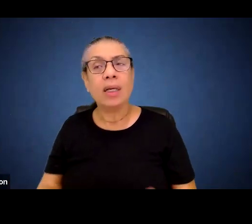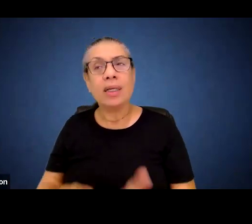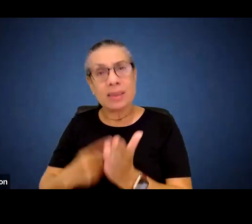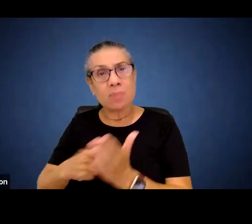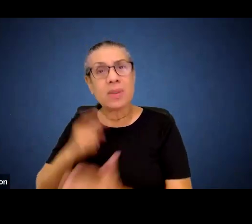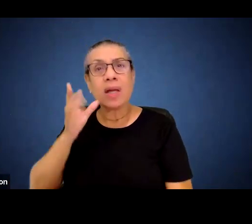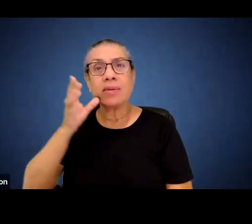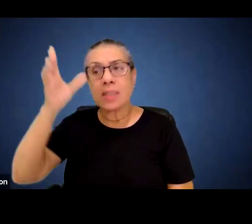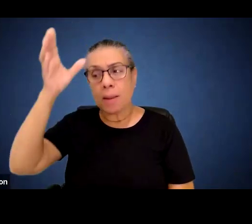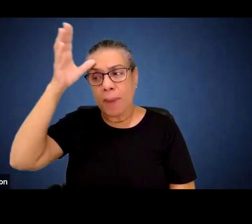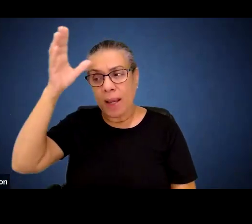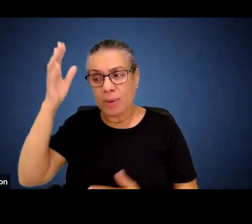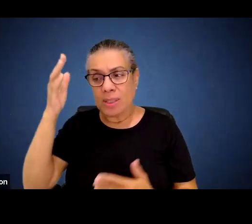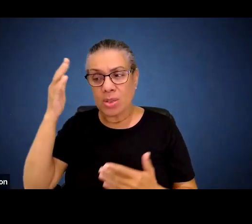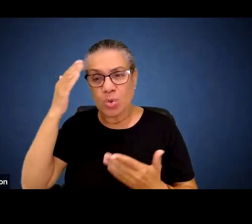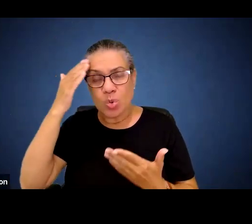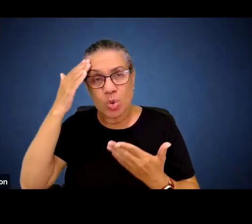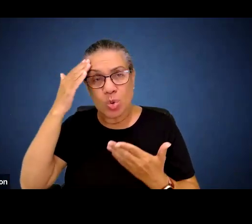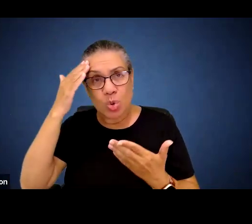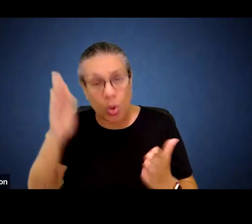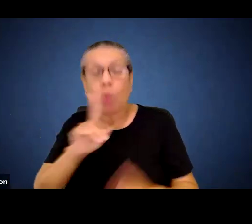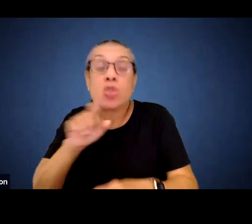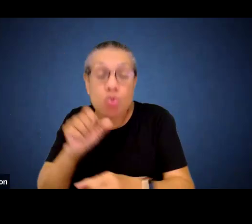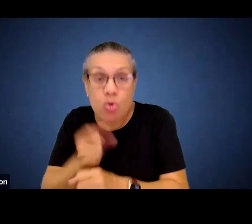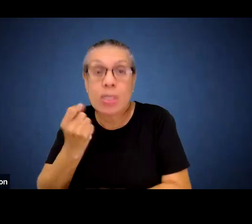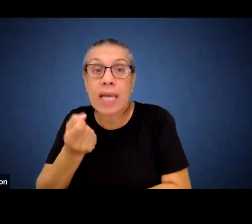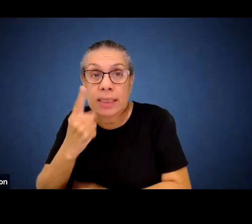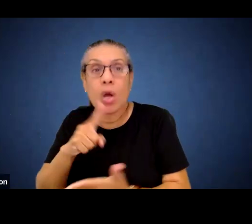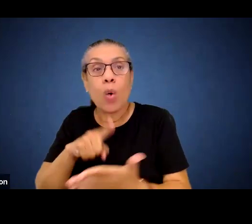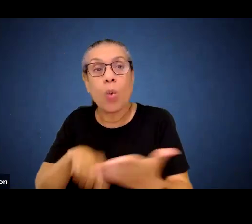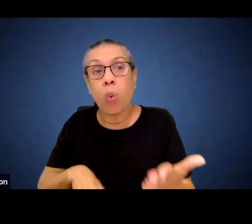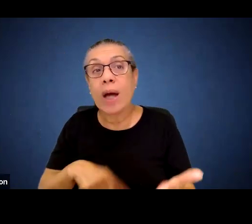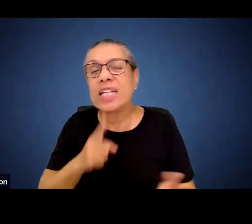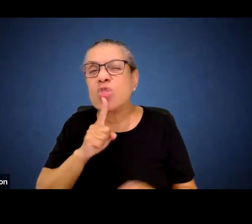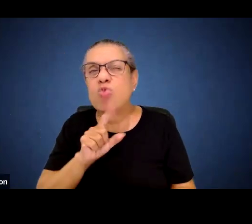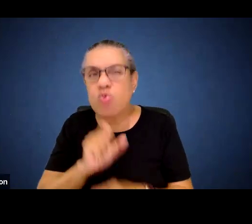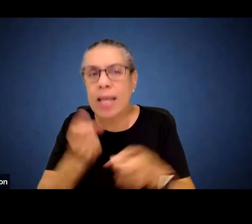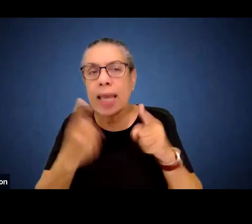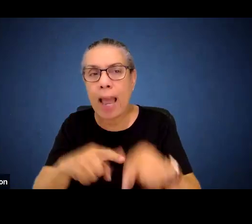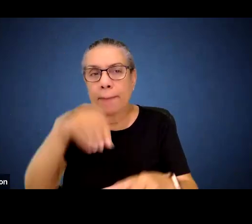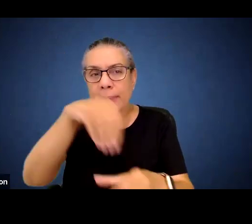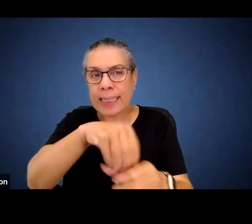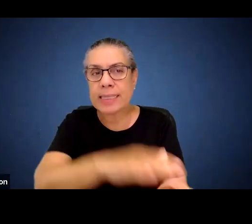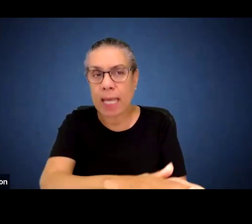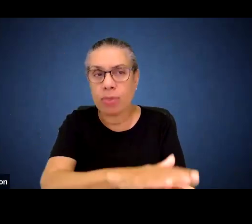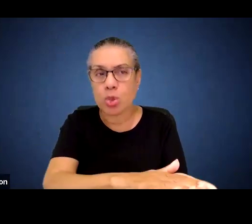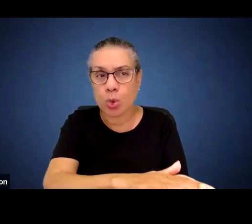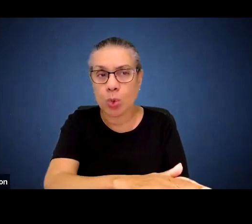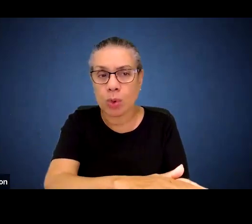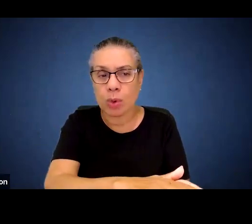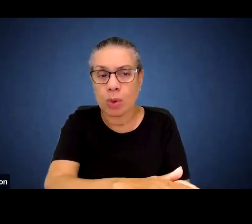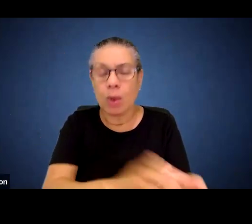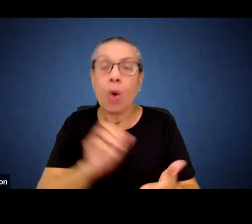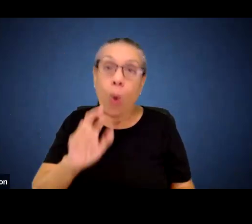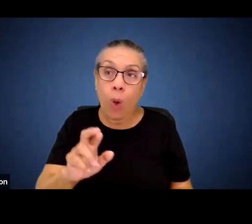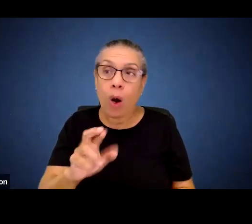don't always truly understand what is or isn't happening for their kids, because I think, you know, or